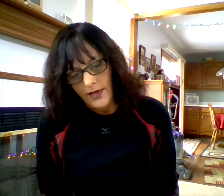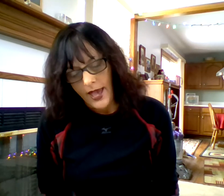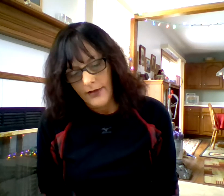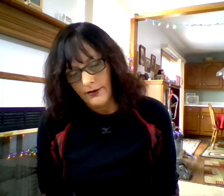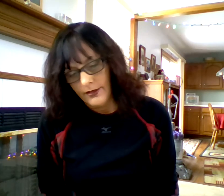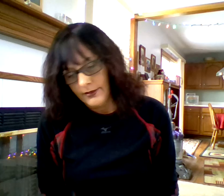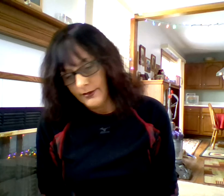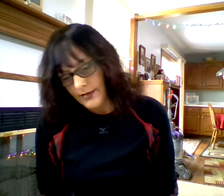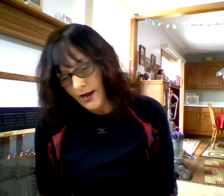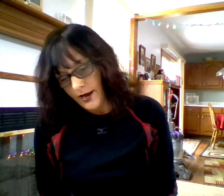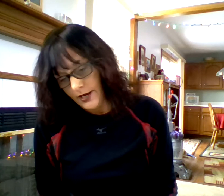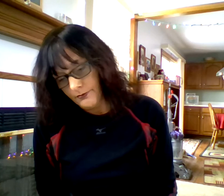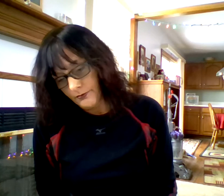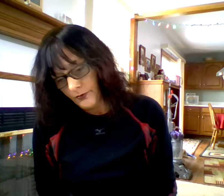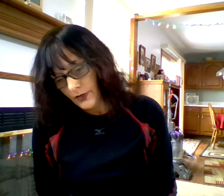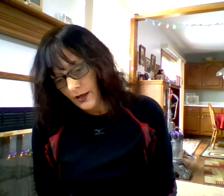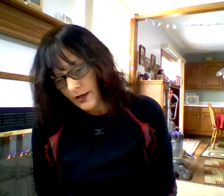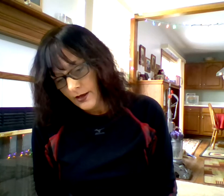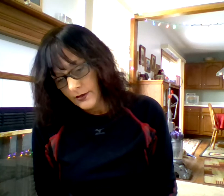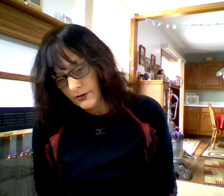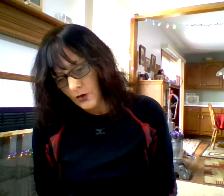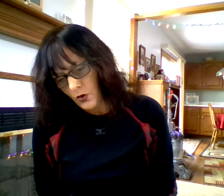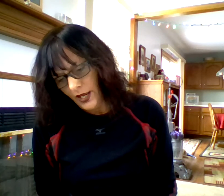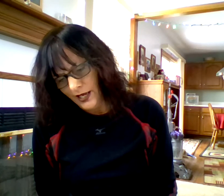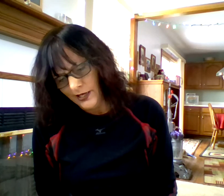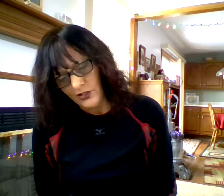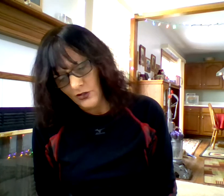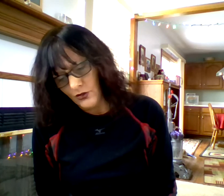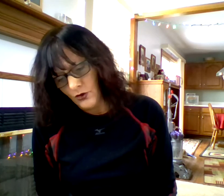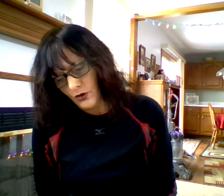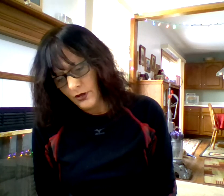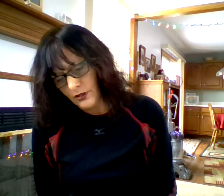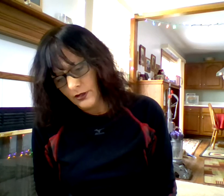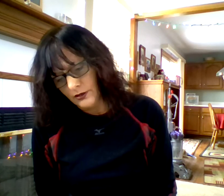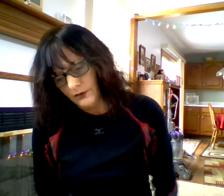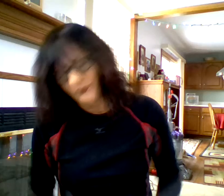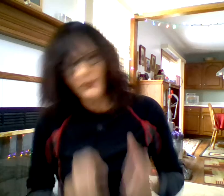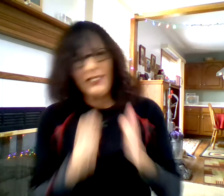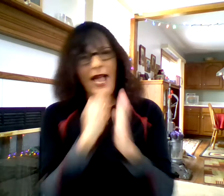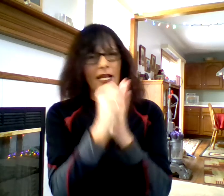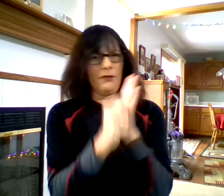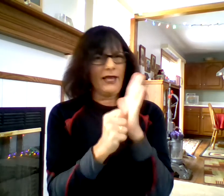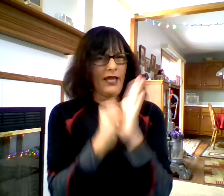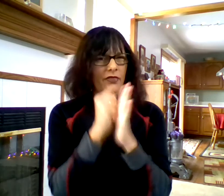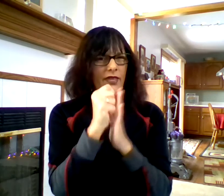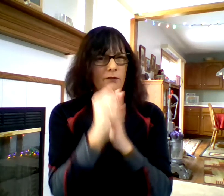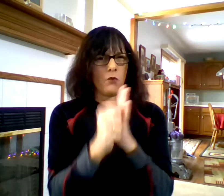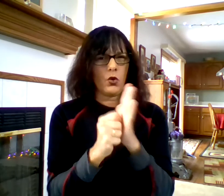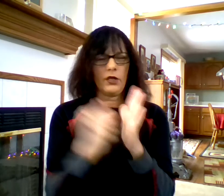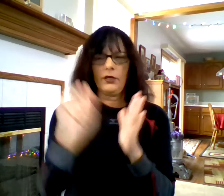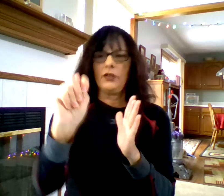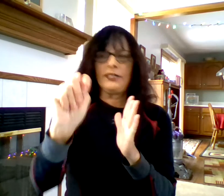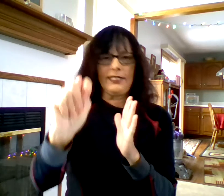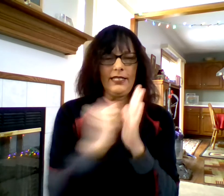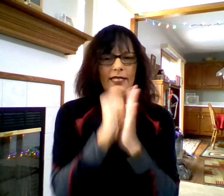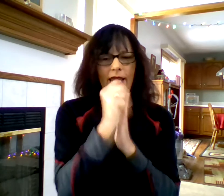at this time. So age, historical, time, like I think more, it's the T hand